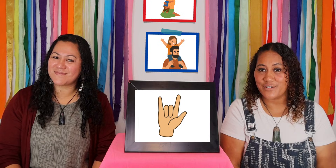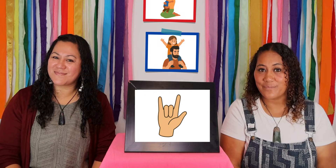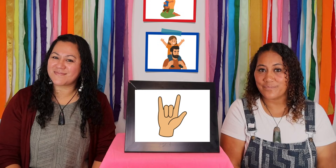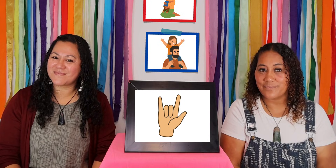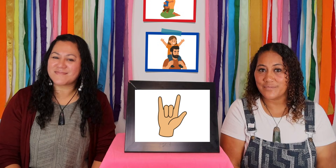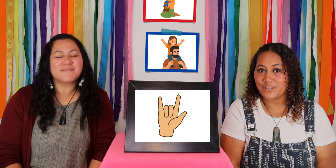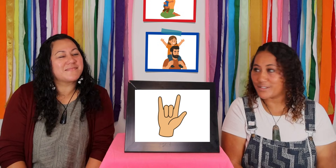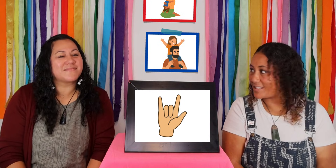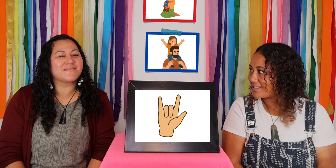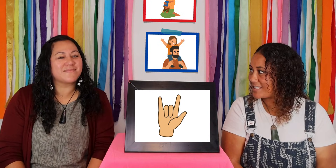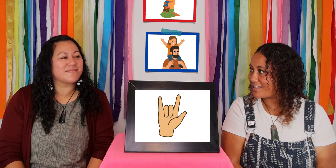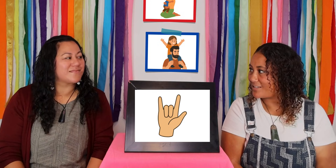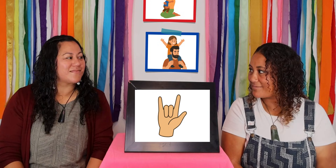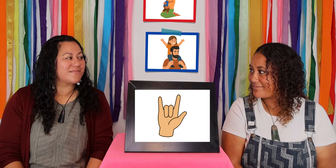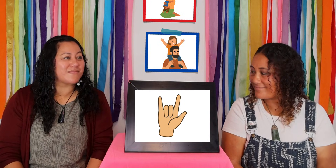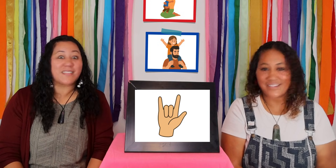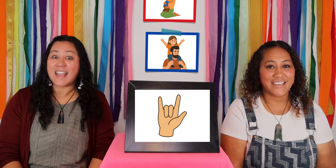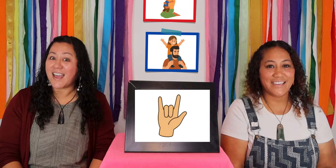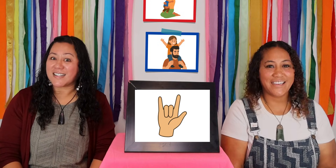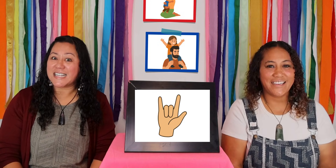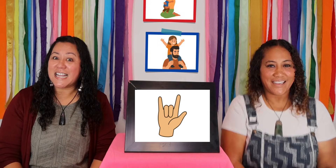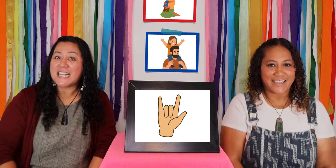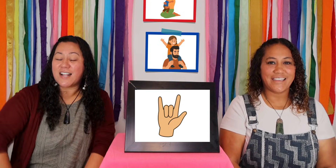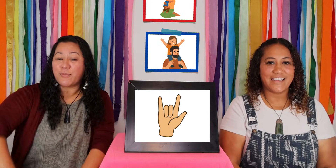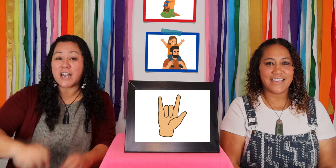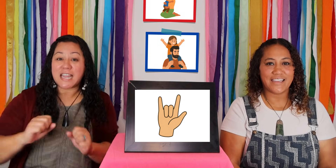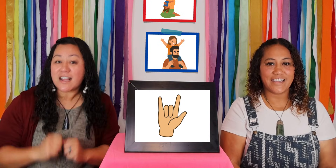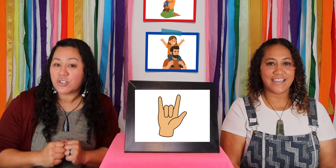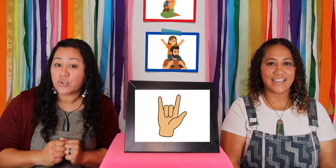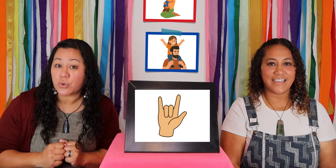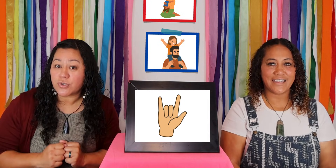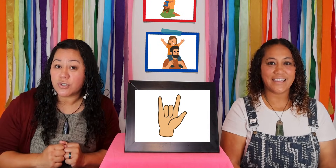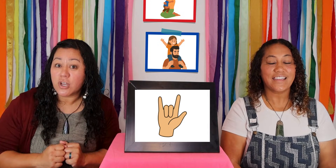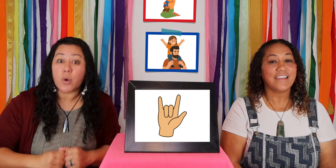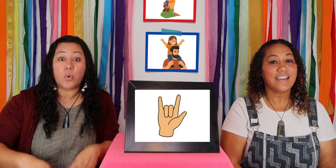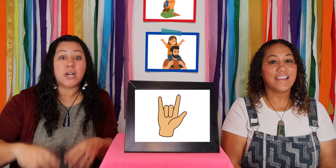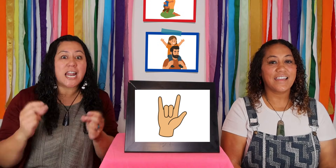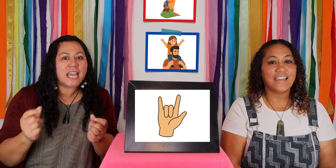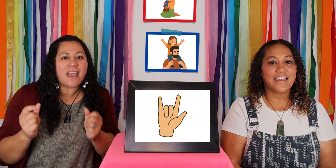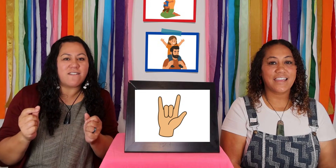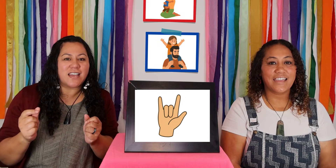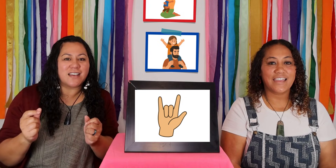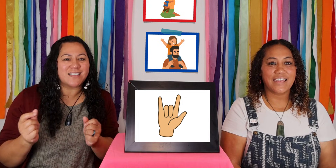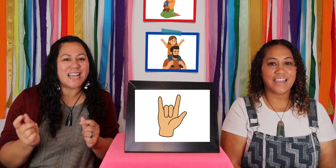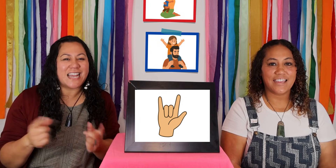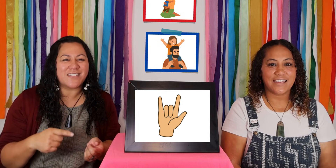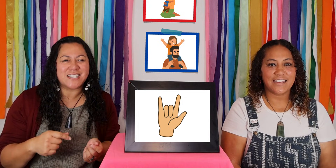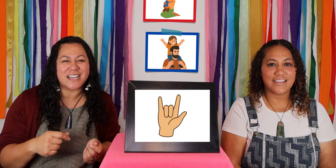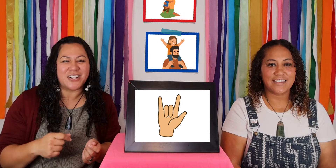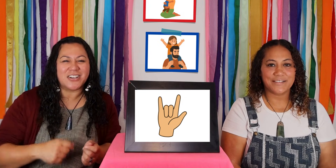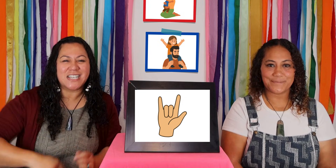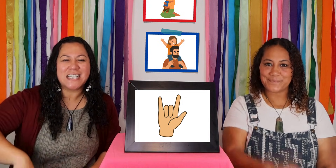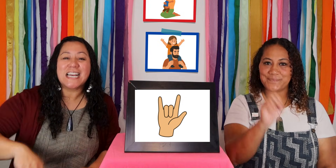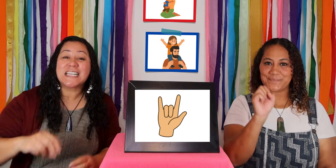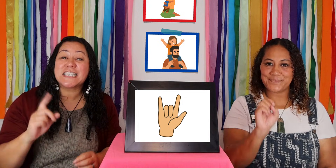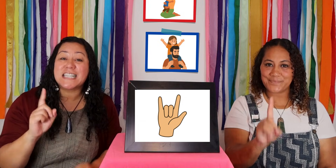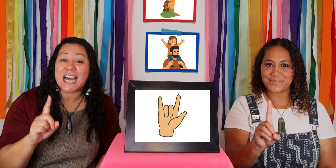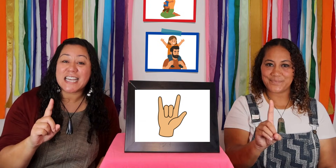I love you. Should we sing it together? Yeah. When I count to toru, we'll click our fingers and have a sing